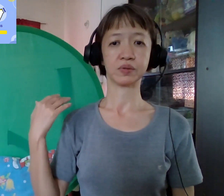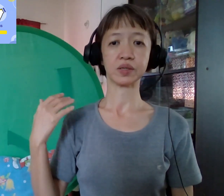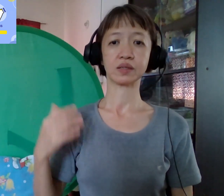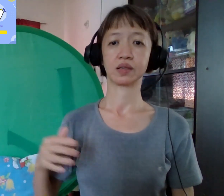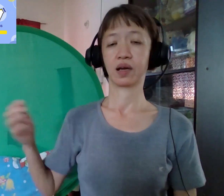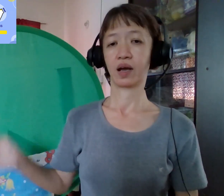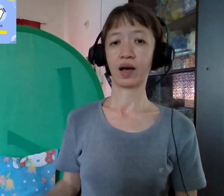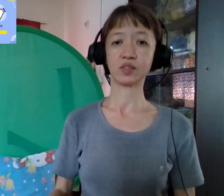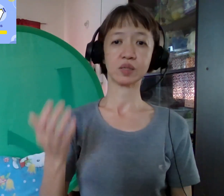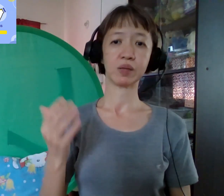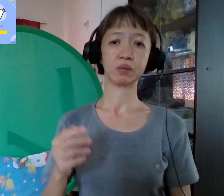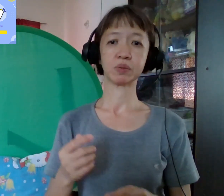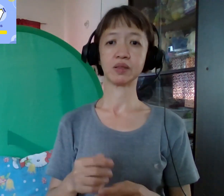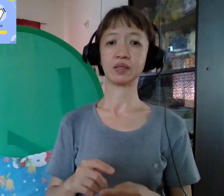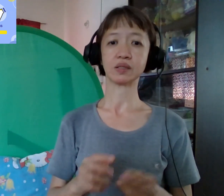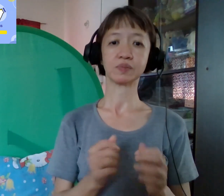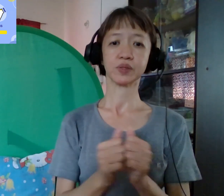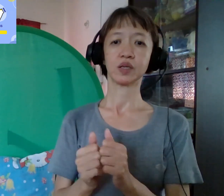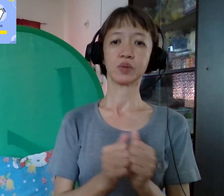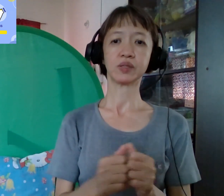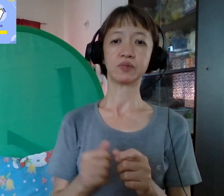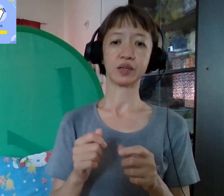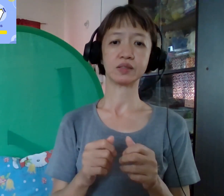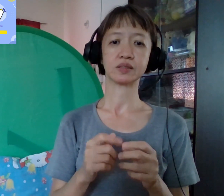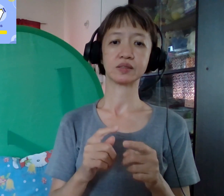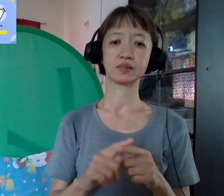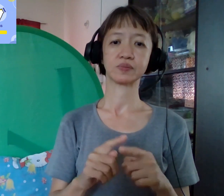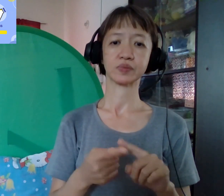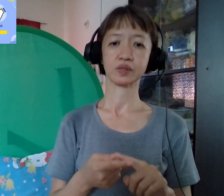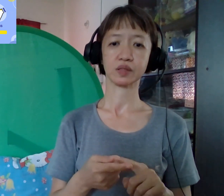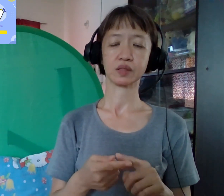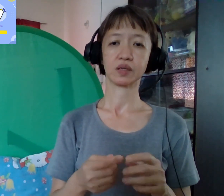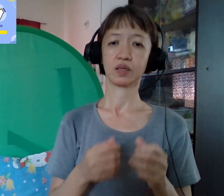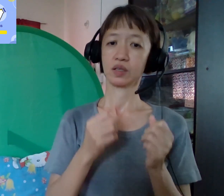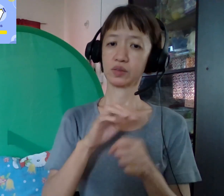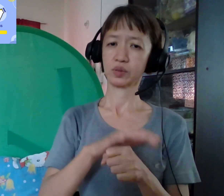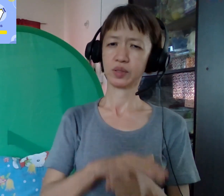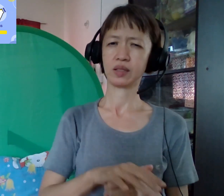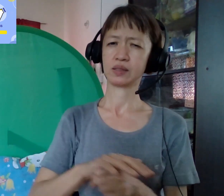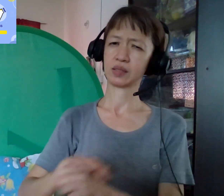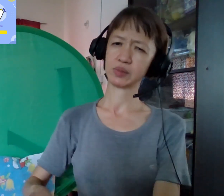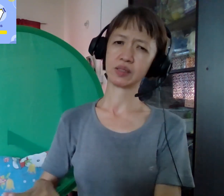Before, I used to play bowling with friends to release some